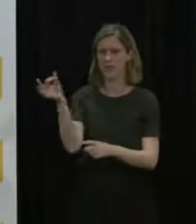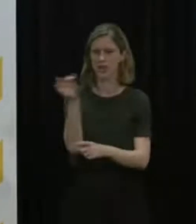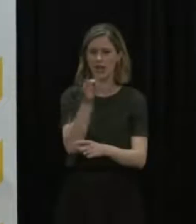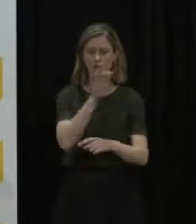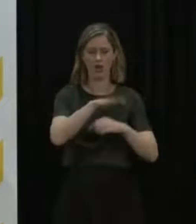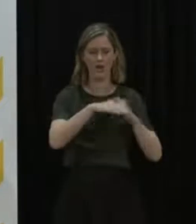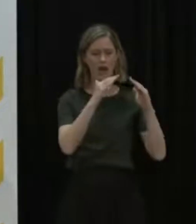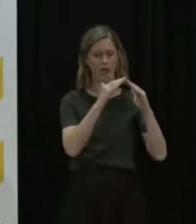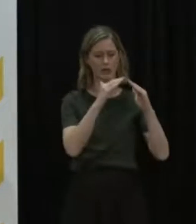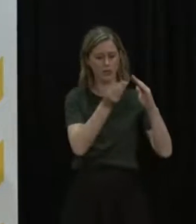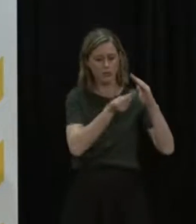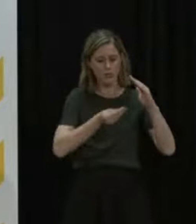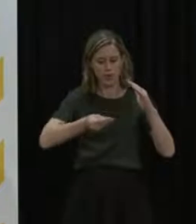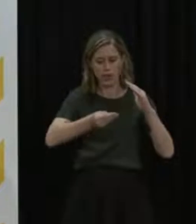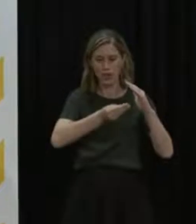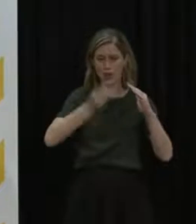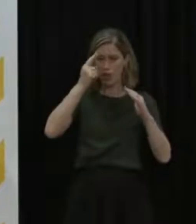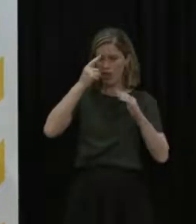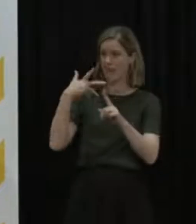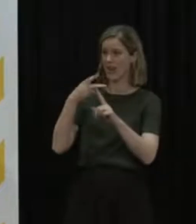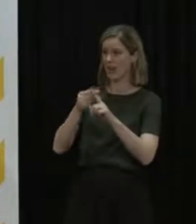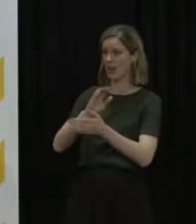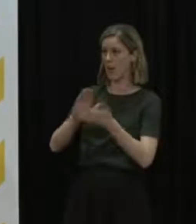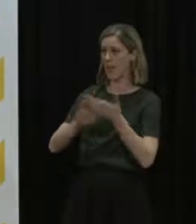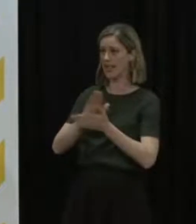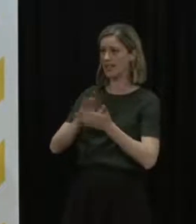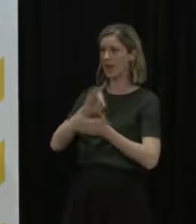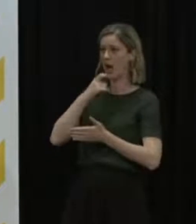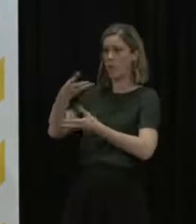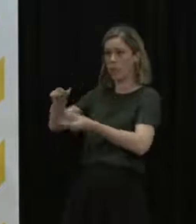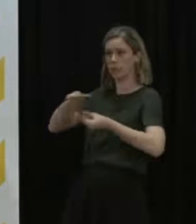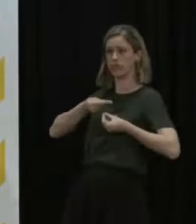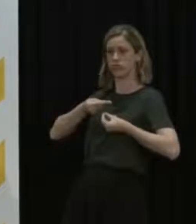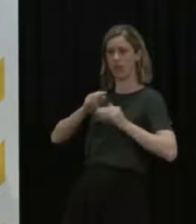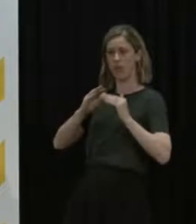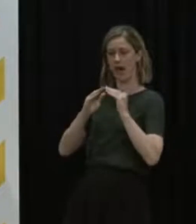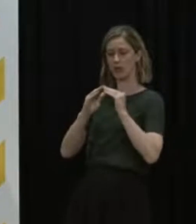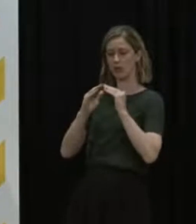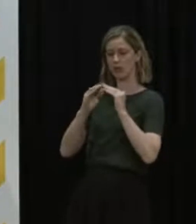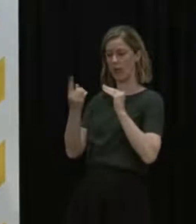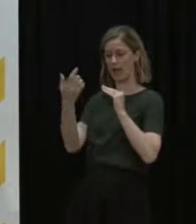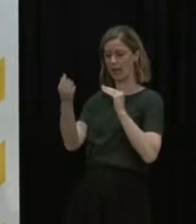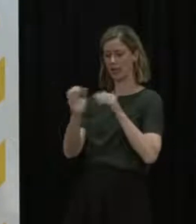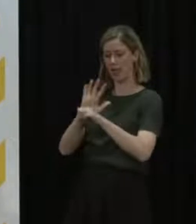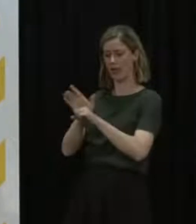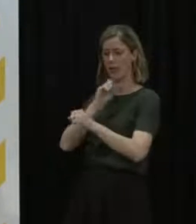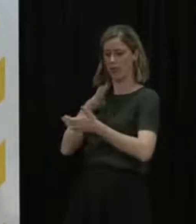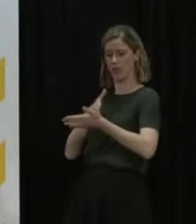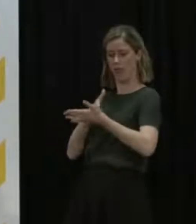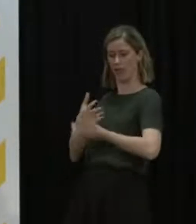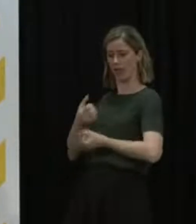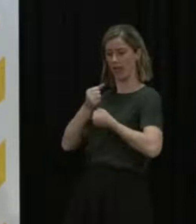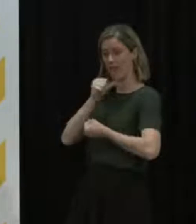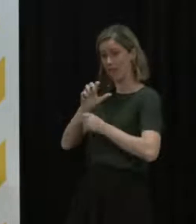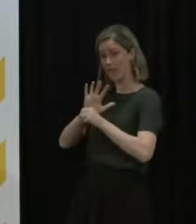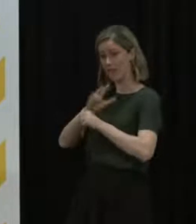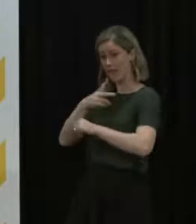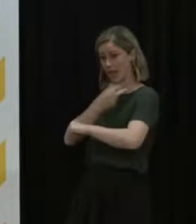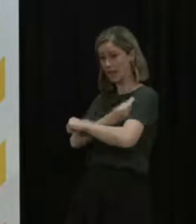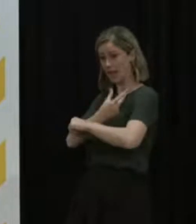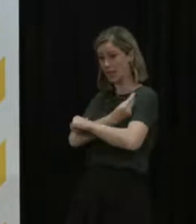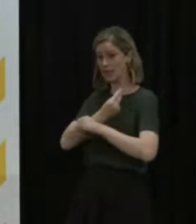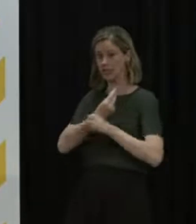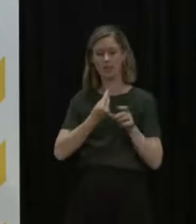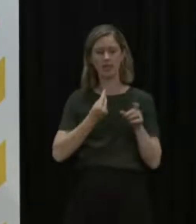preventing in-household transmission? Slowing that down? Yes, there is. We are analysing our own local data to